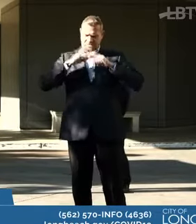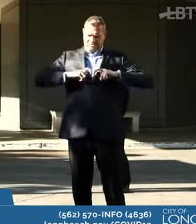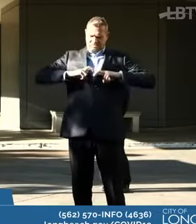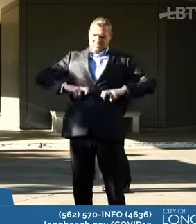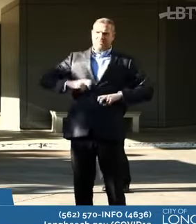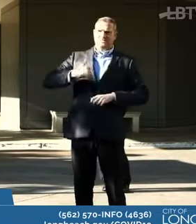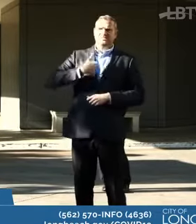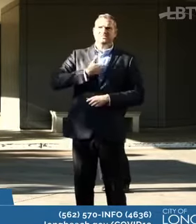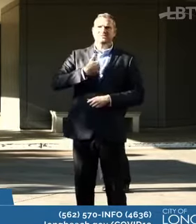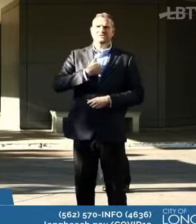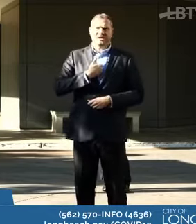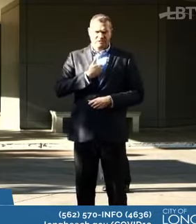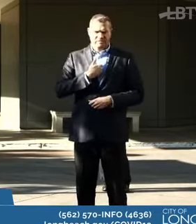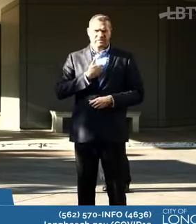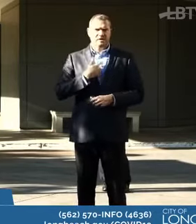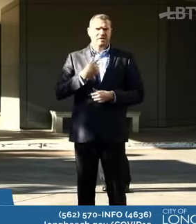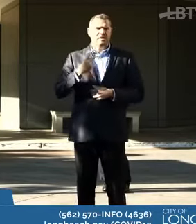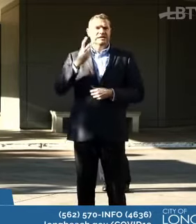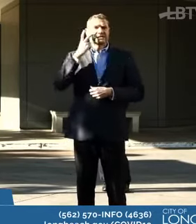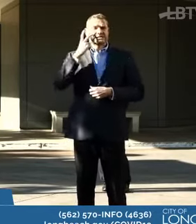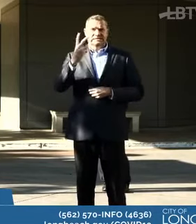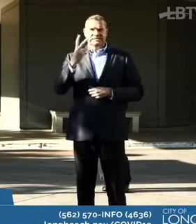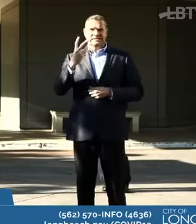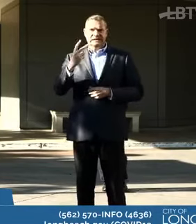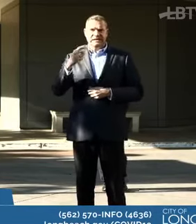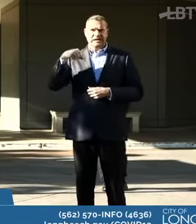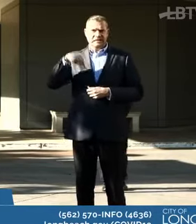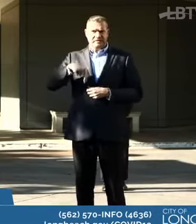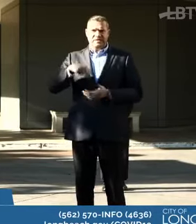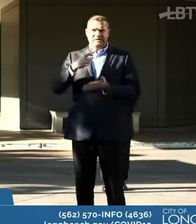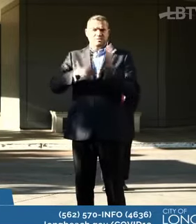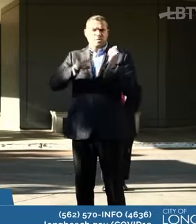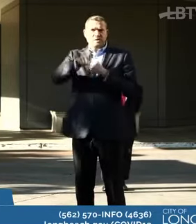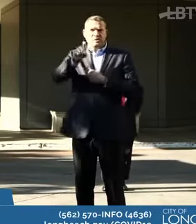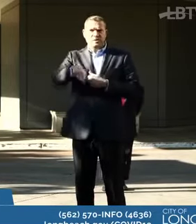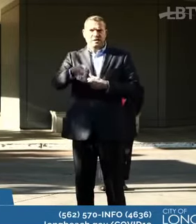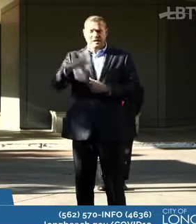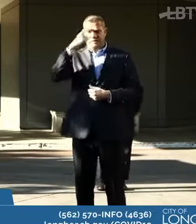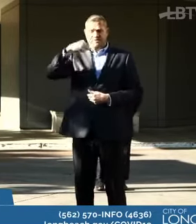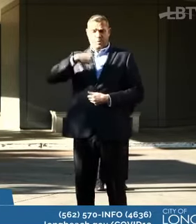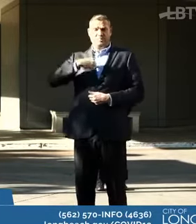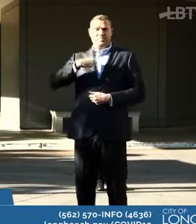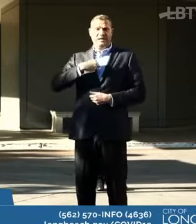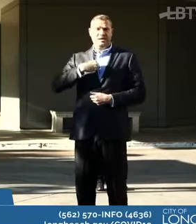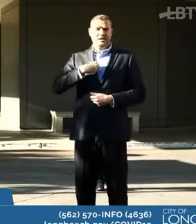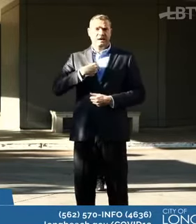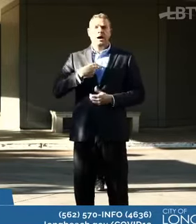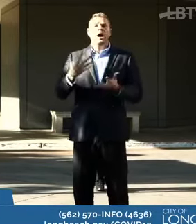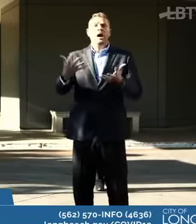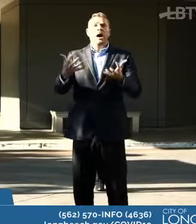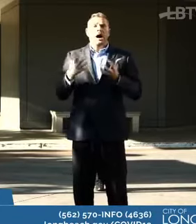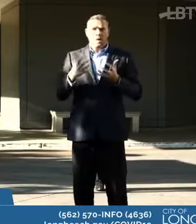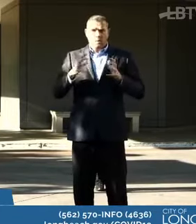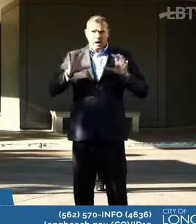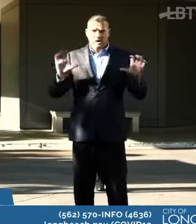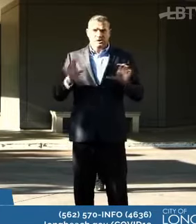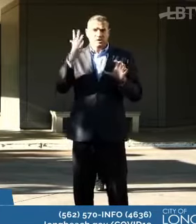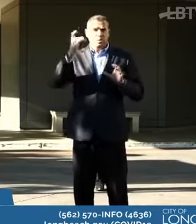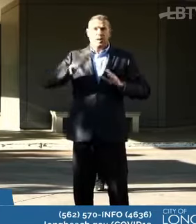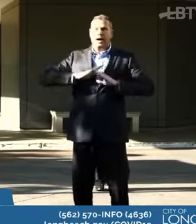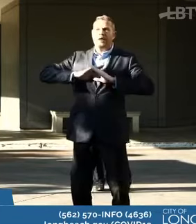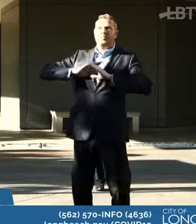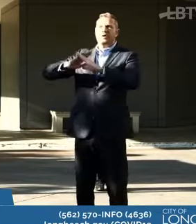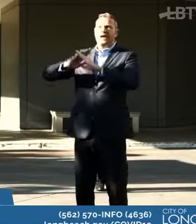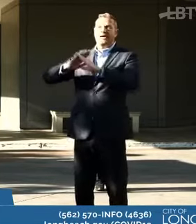see if this is the thing that you need to do. For me personally, I want to do this to protect my friends,